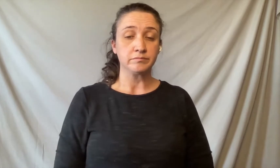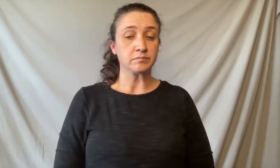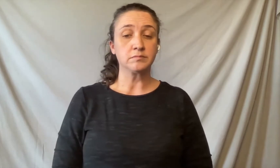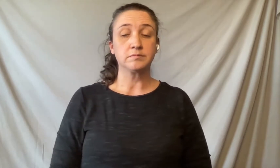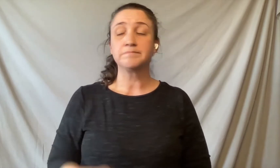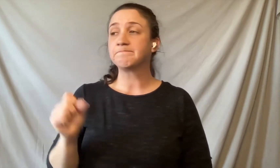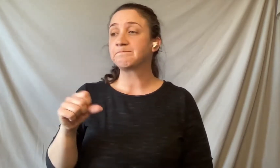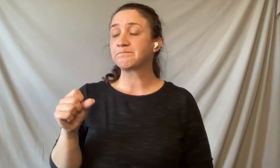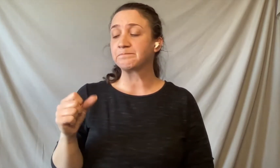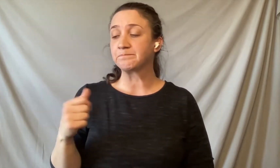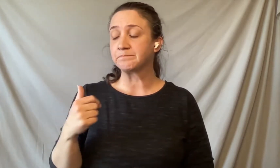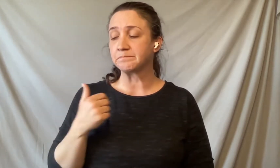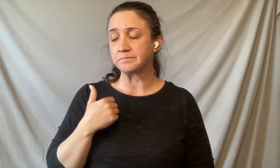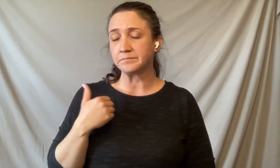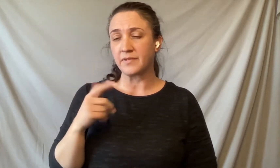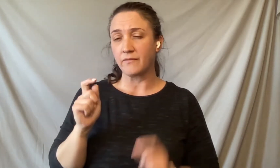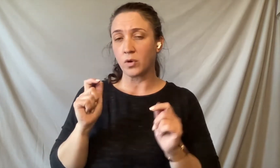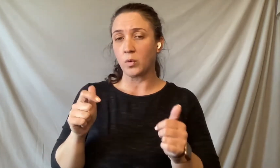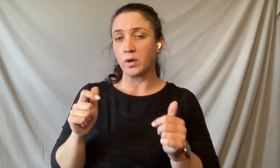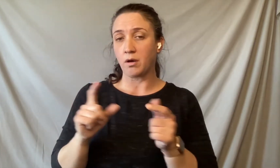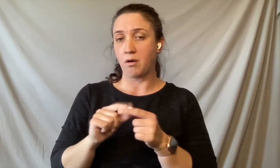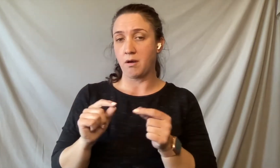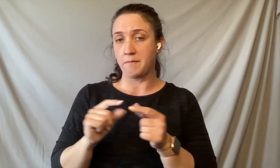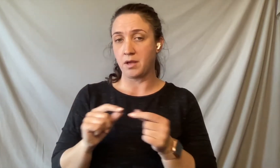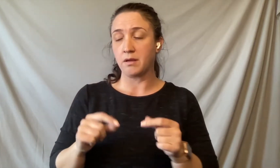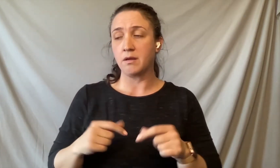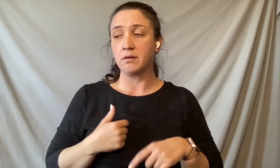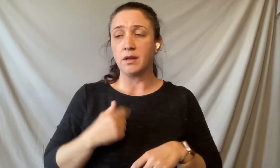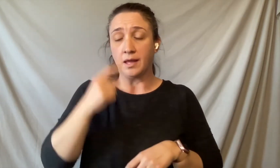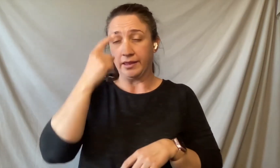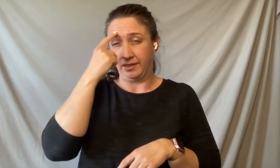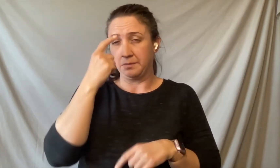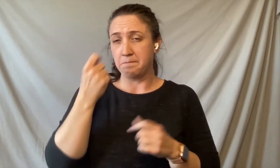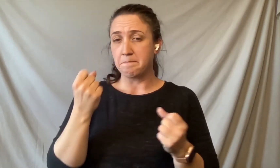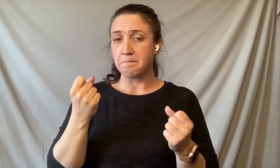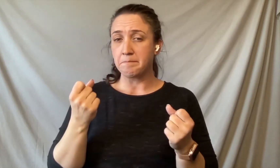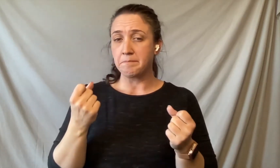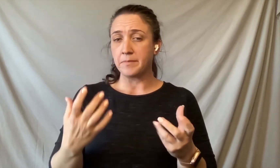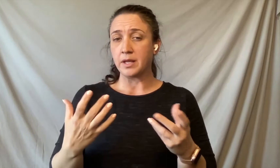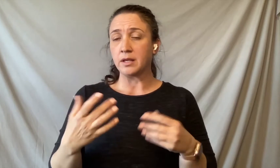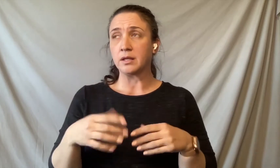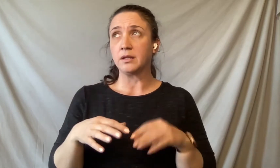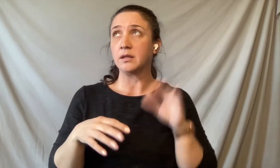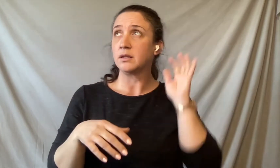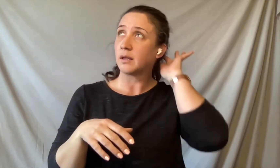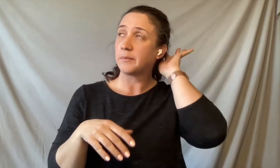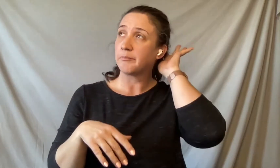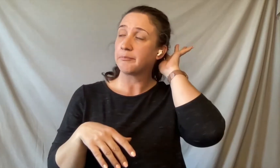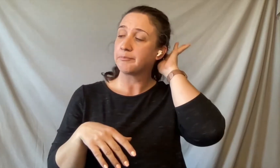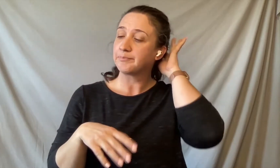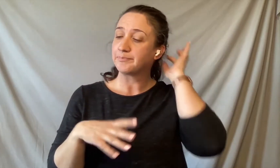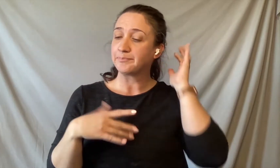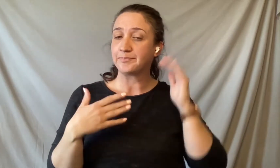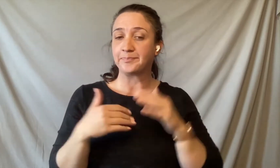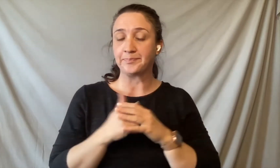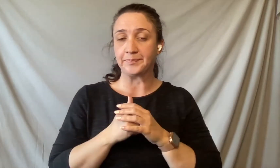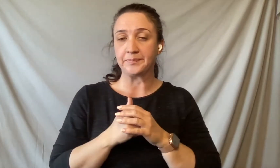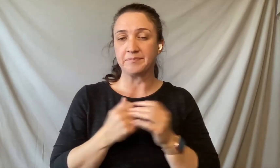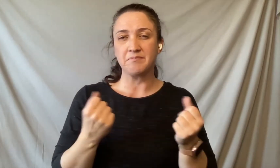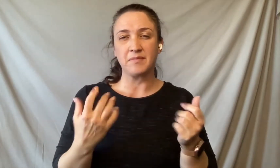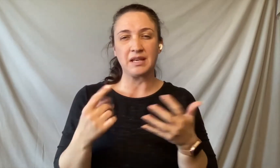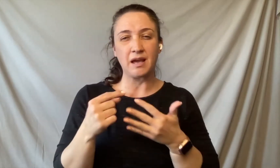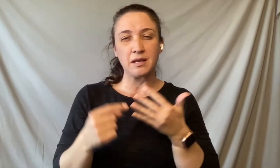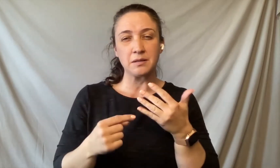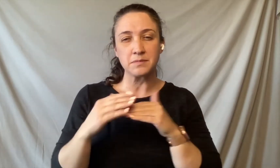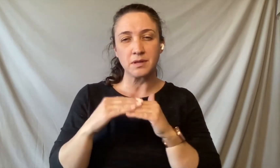Yeah, I have a quick comment. I think that many of the items in the